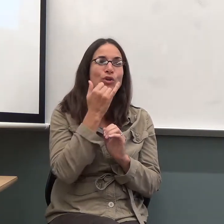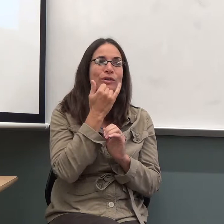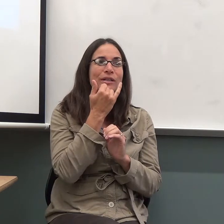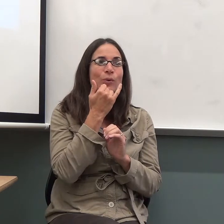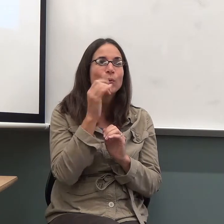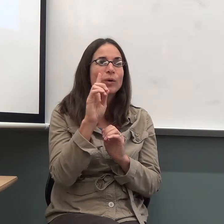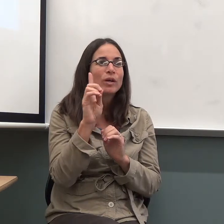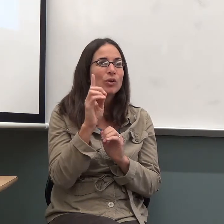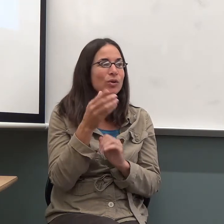mistake.